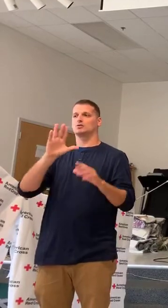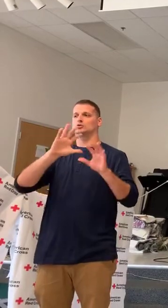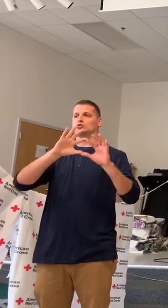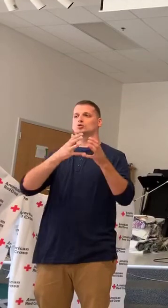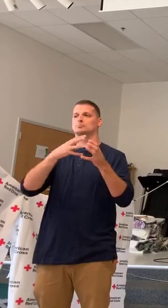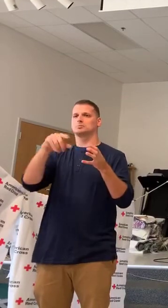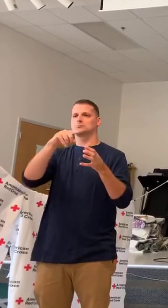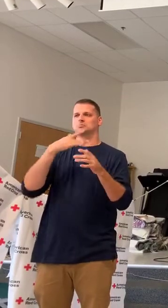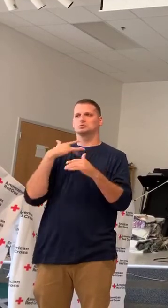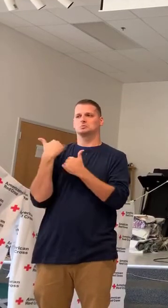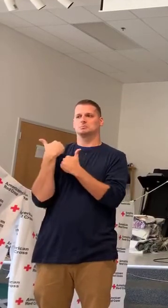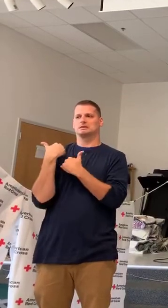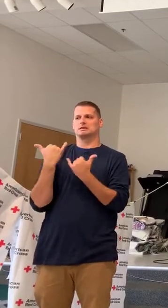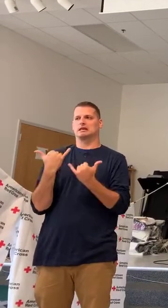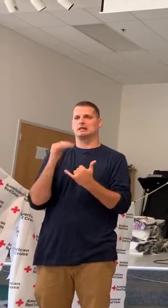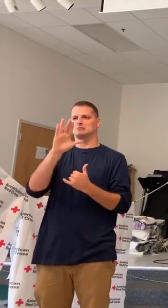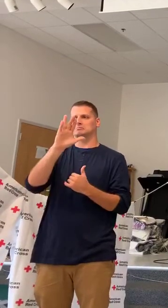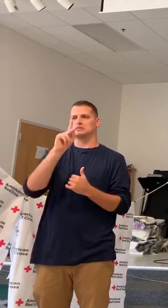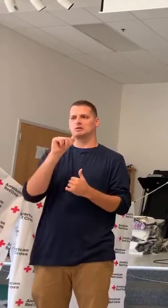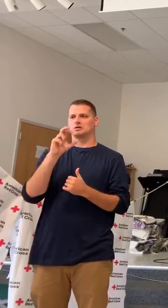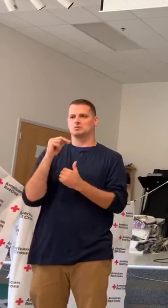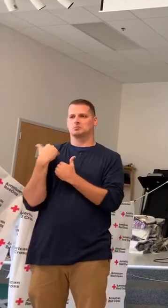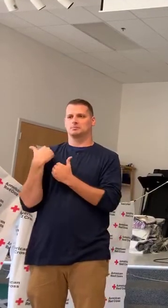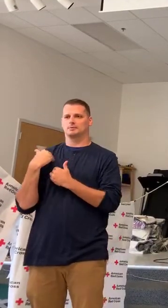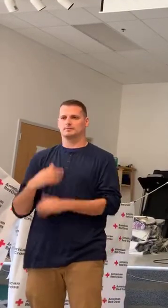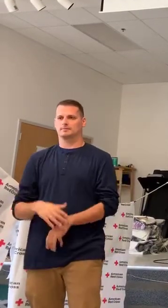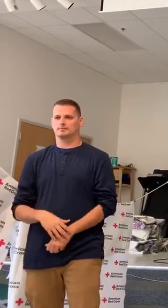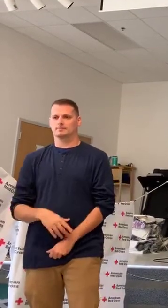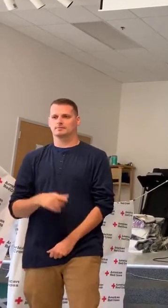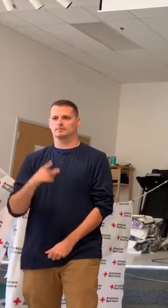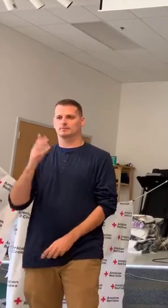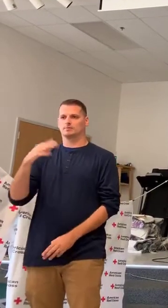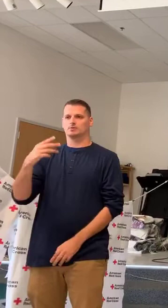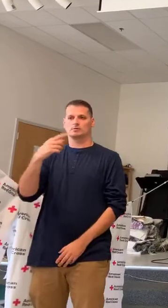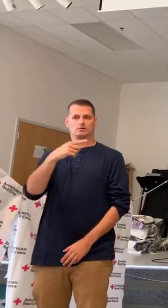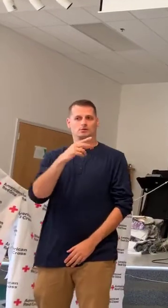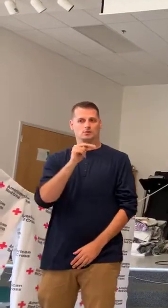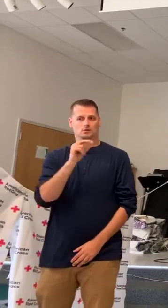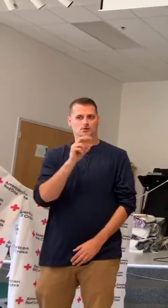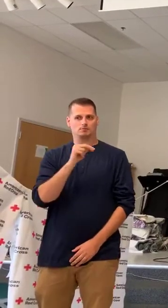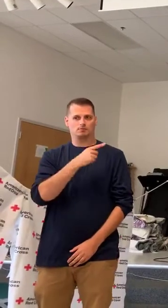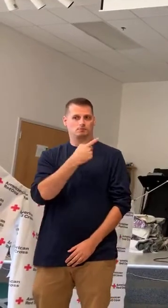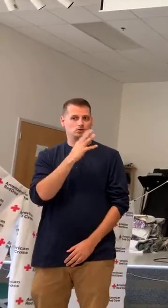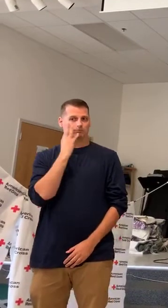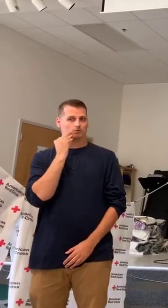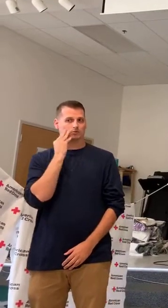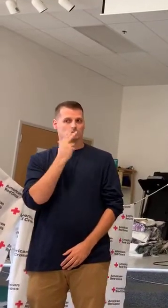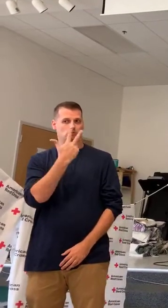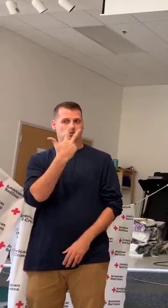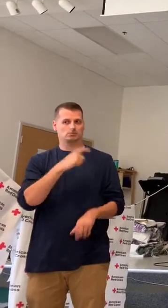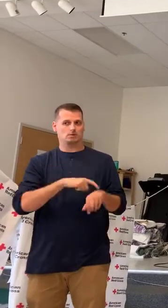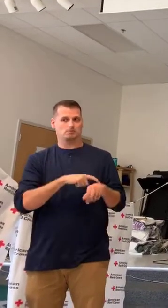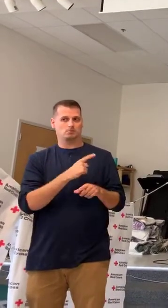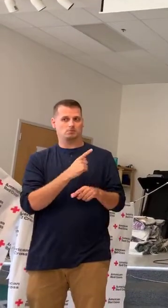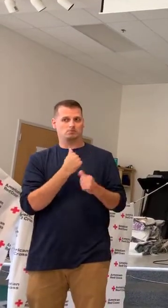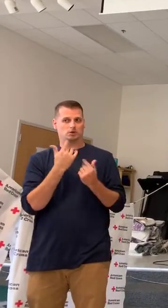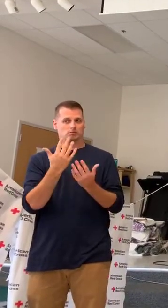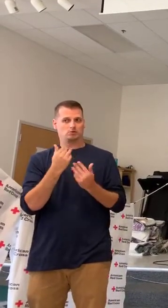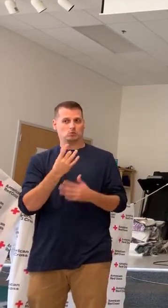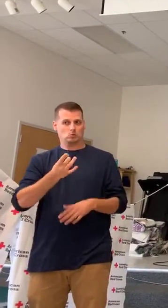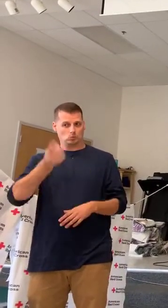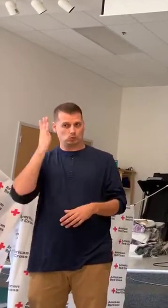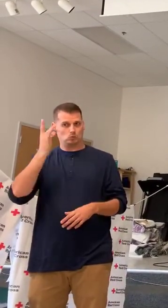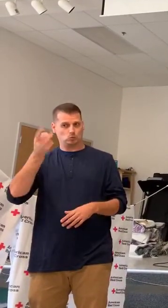one comment, if I can, Norm, three lifetime fires, right? Three once in a lifetime fires. Yeah. When are we going to